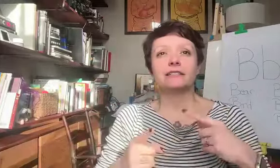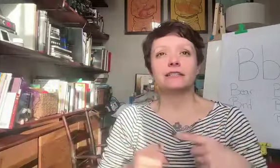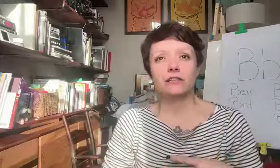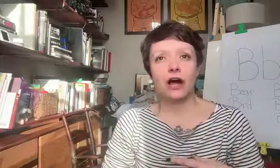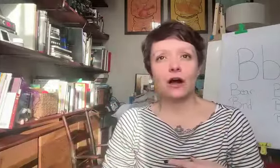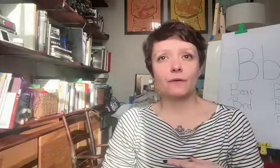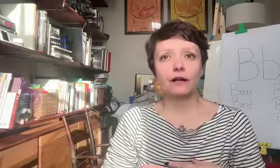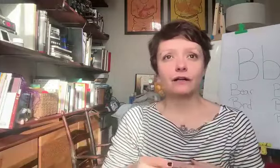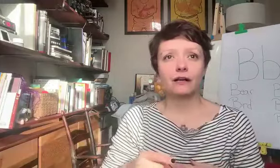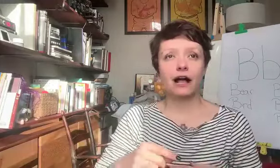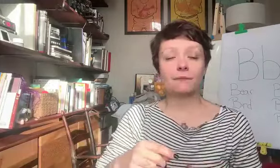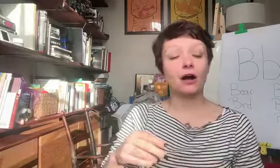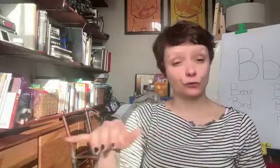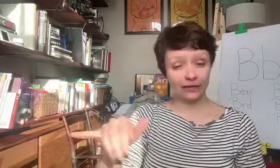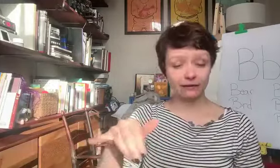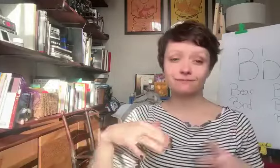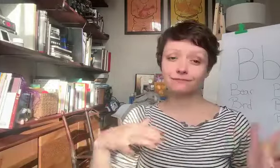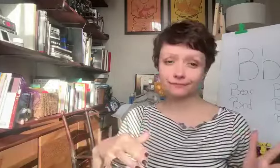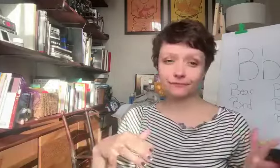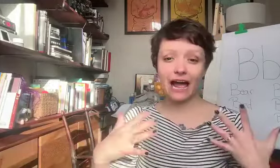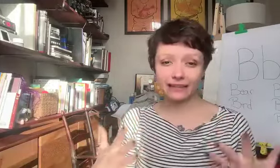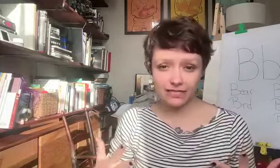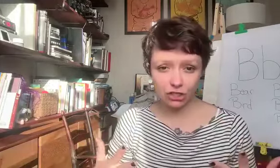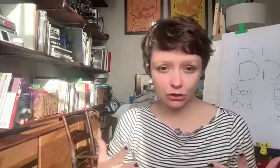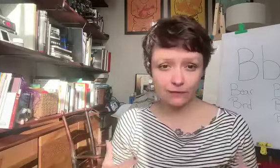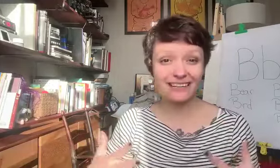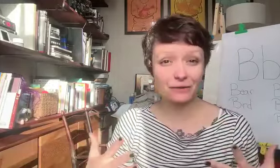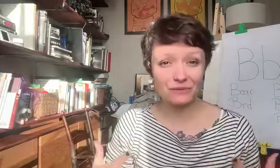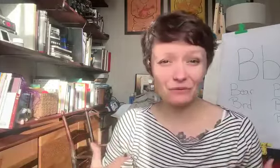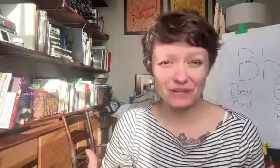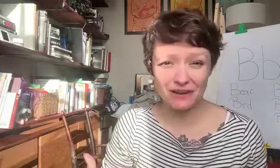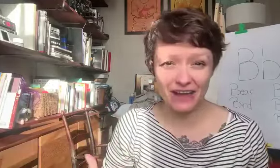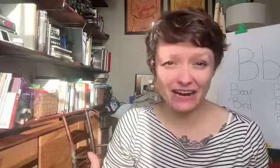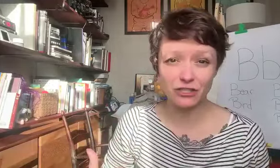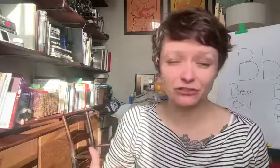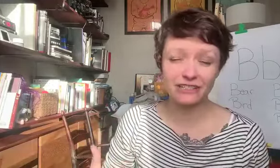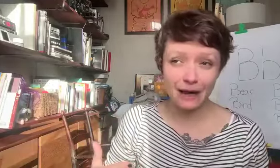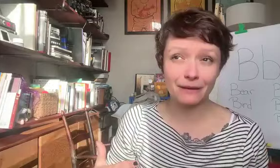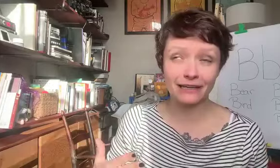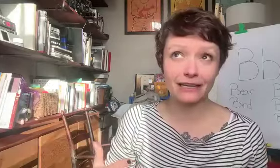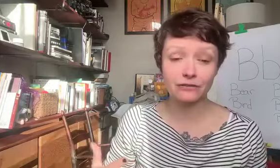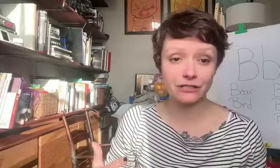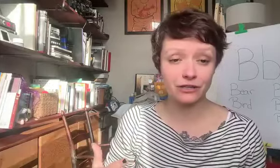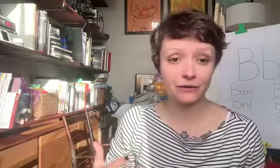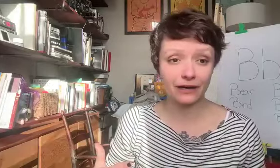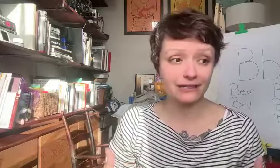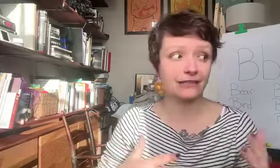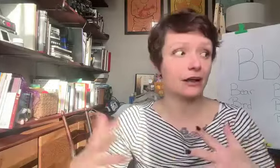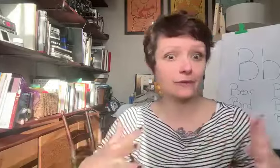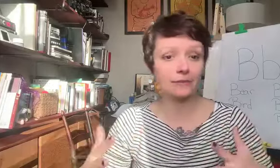yes, no, agree. I like teaching agree because I'm a really big fan of children not being egocentric and recognizing that other people